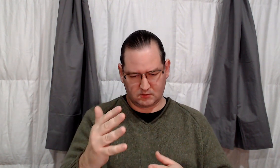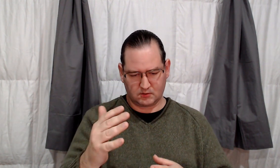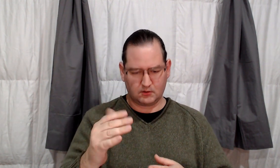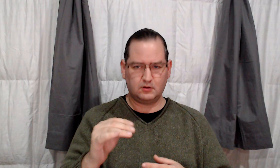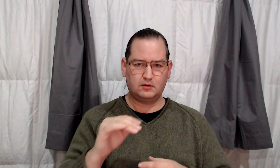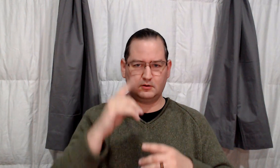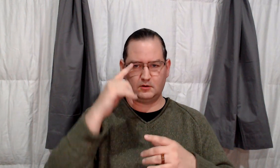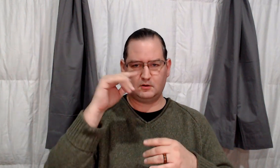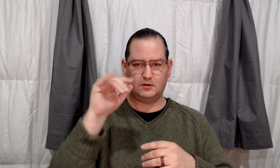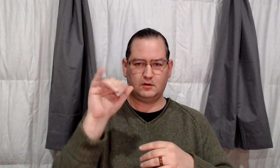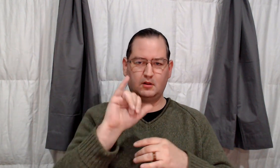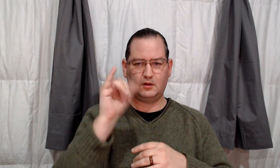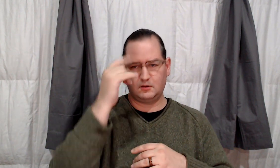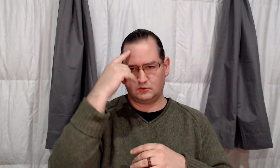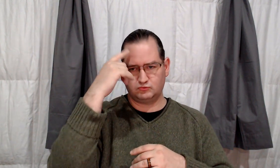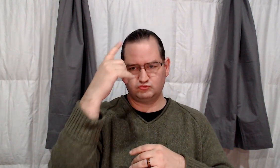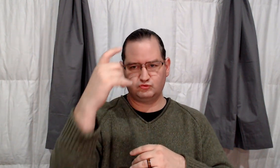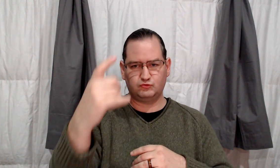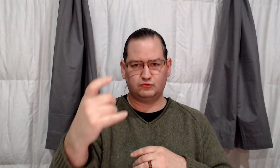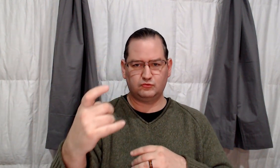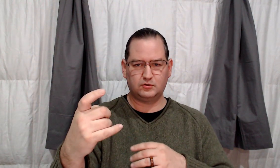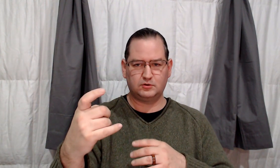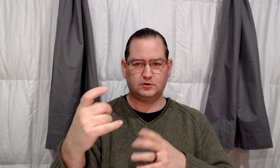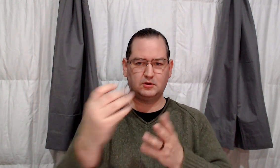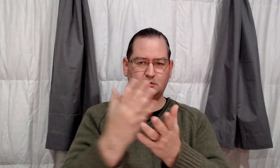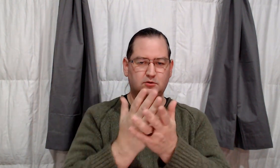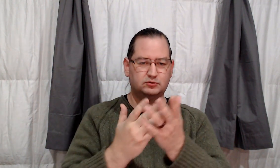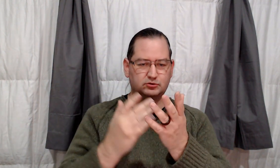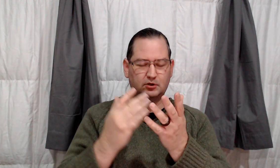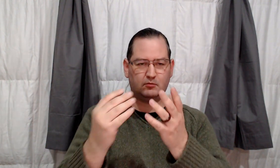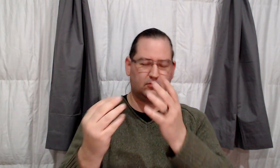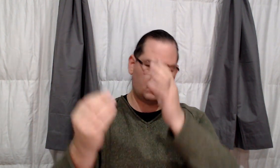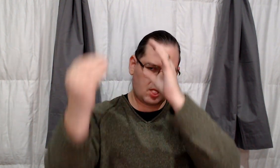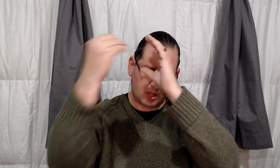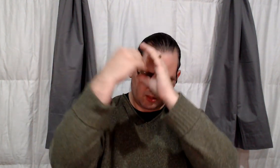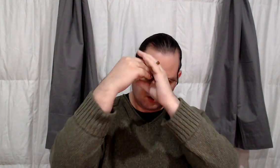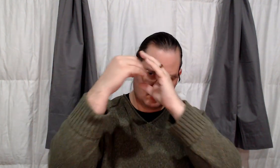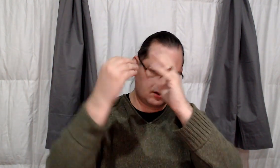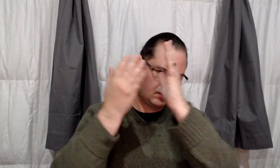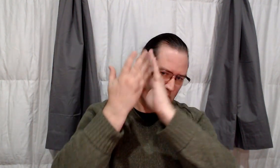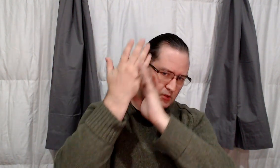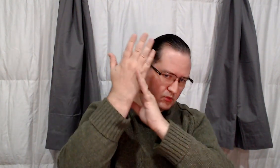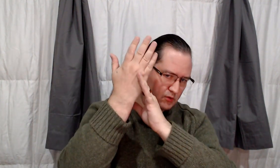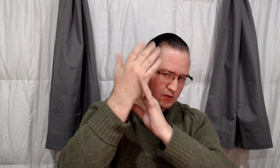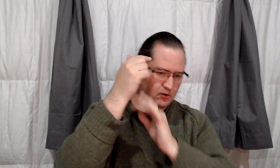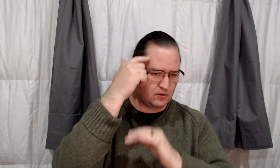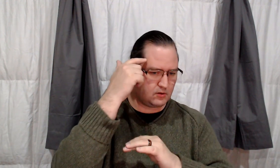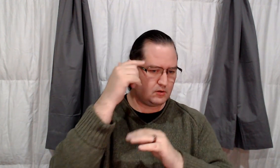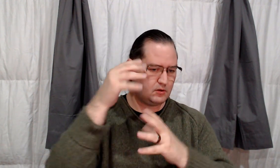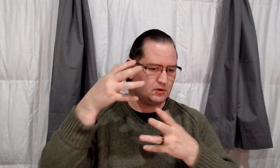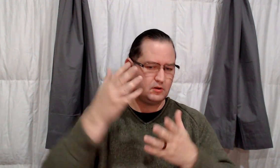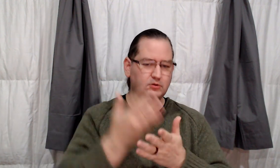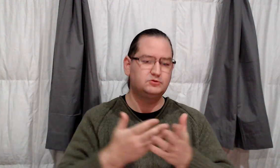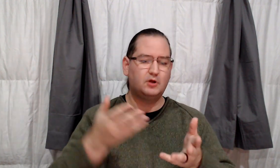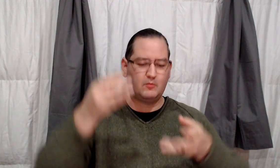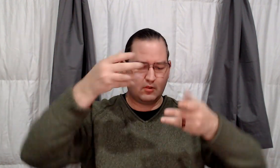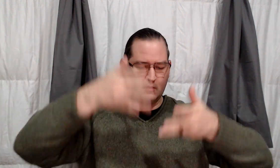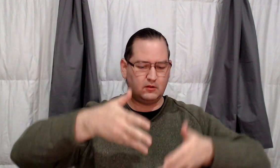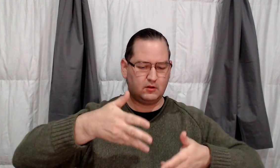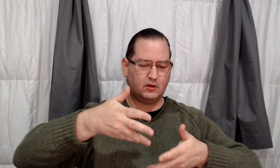some enter the mind, some drift through the mind, and some are left behind to be used later on. Others are remembered or seem